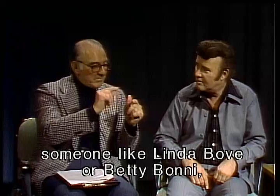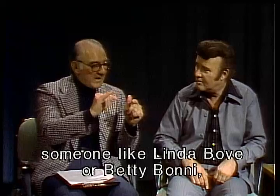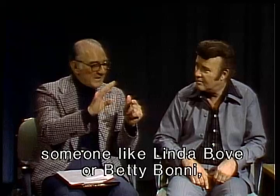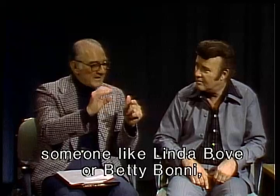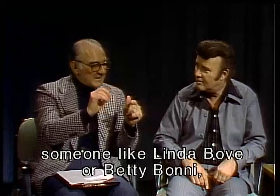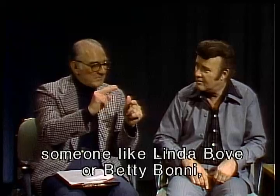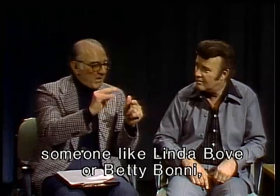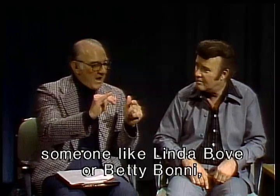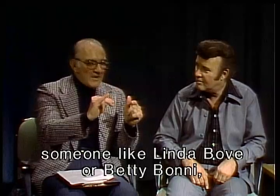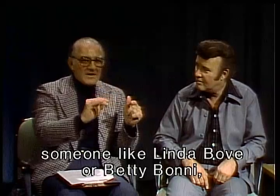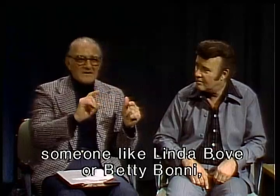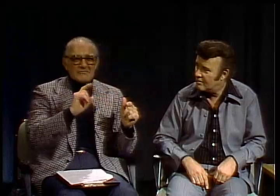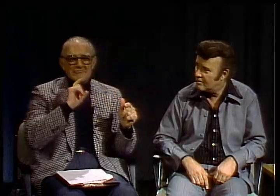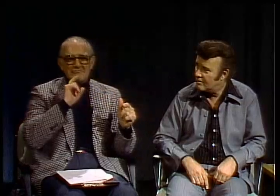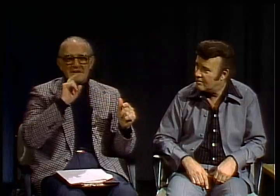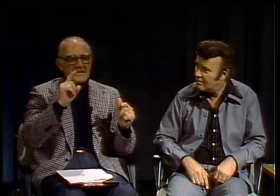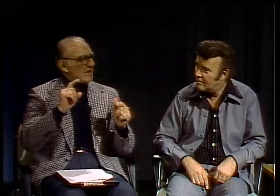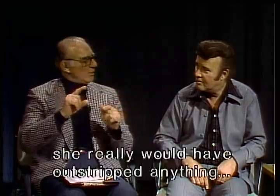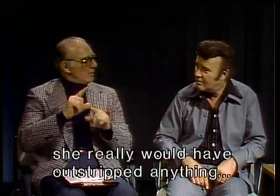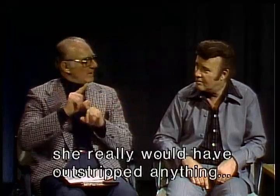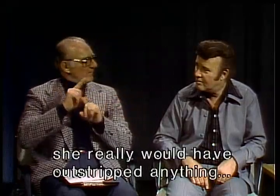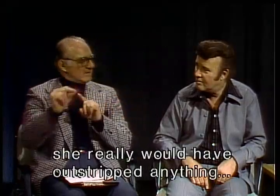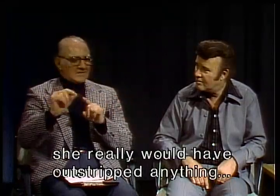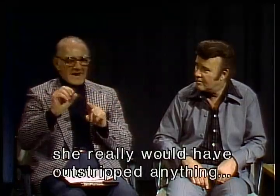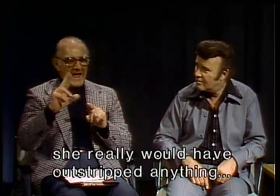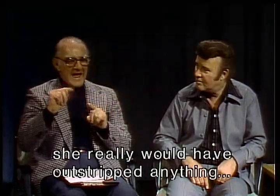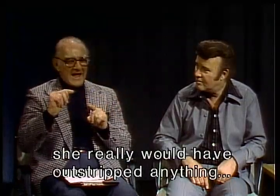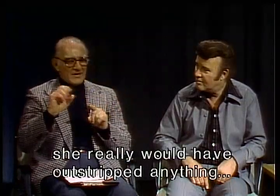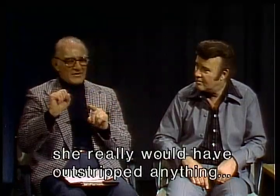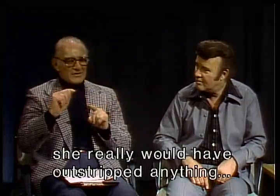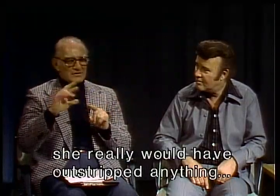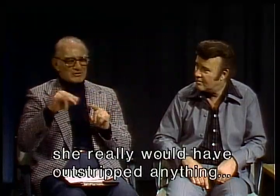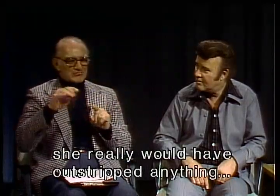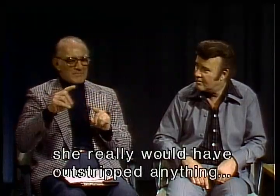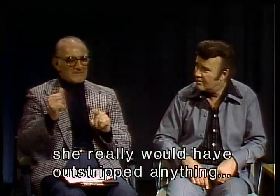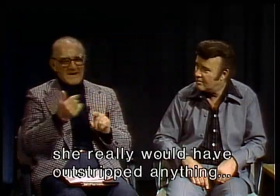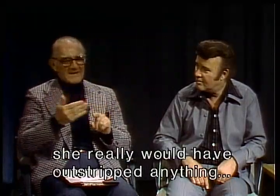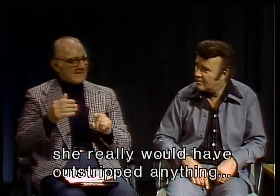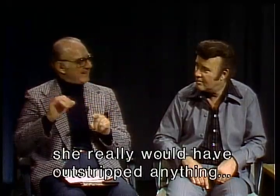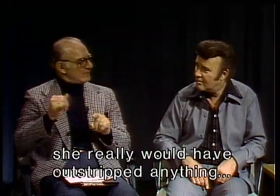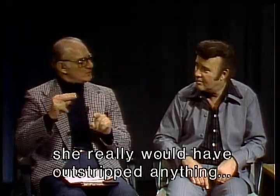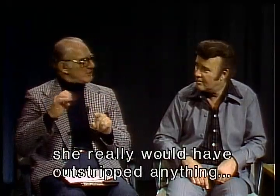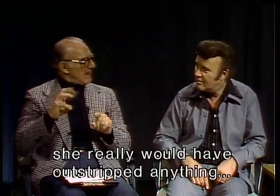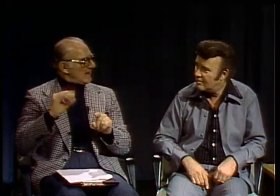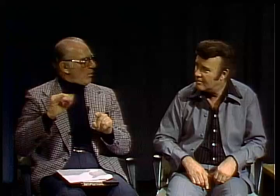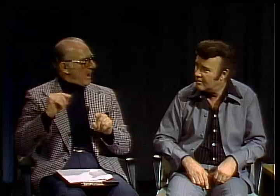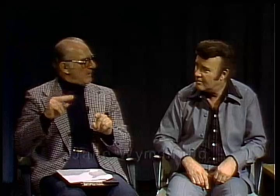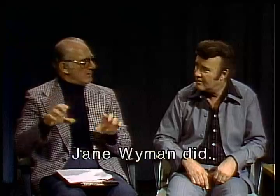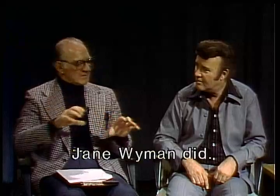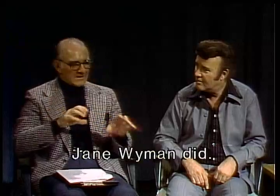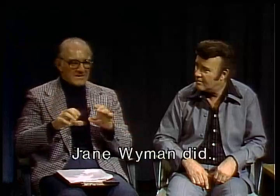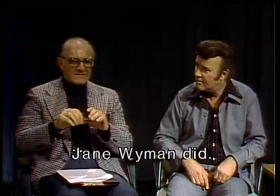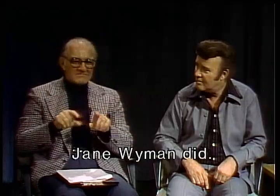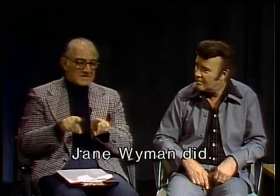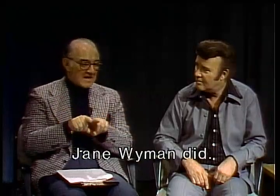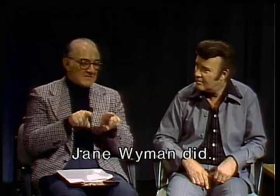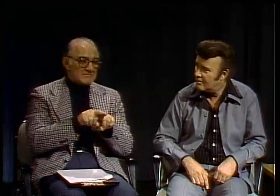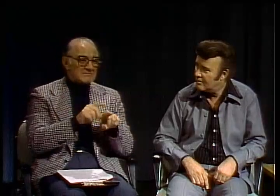Betty Bonni really would have outstripped anything Jane Wyman did. Same. So you